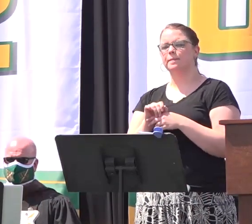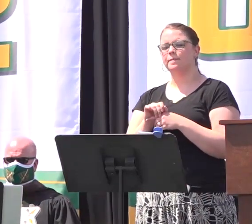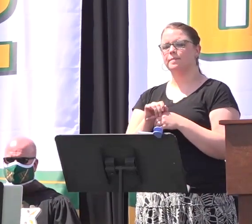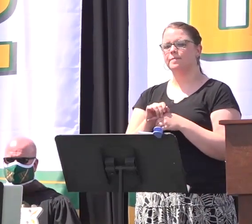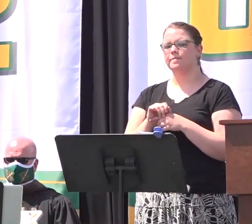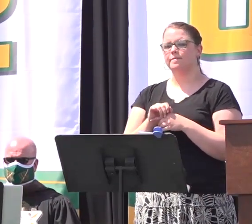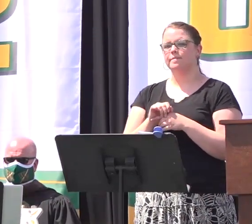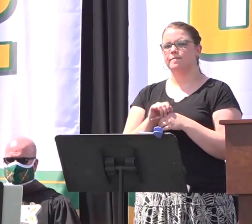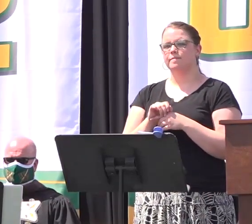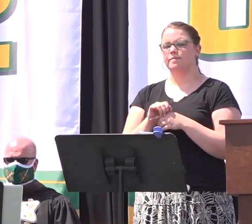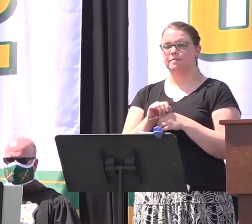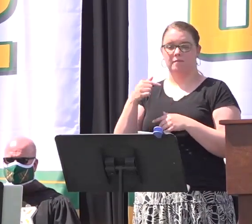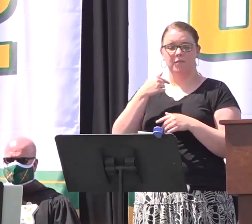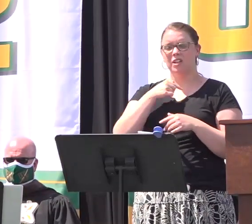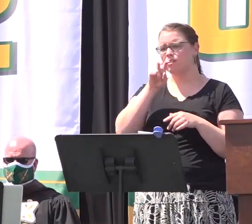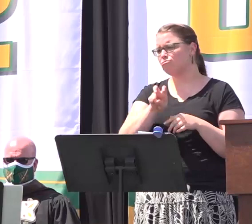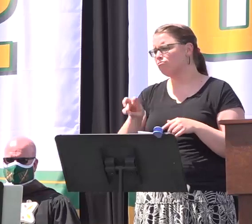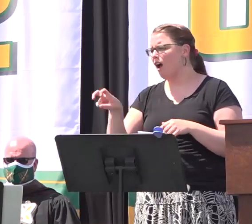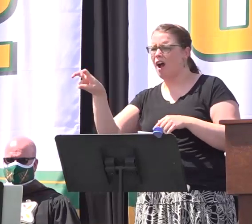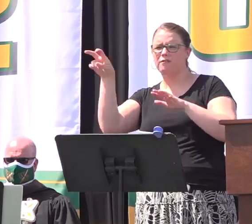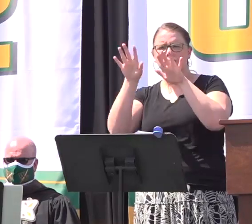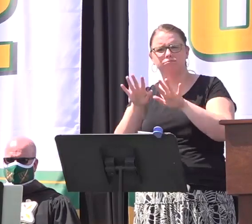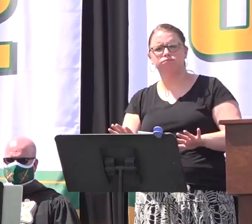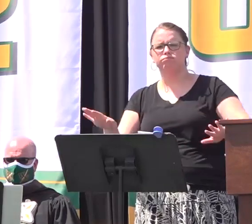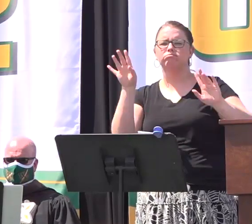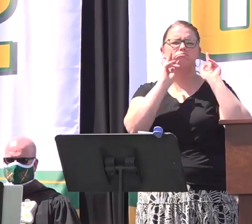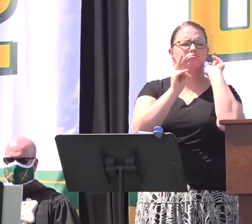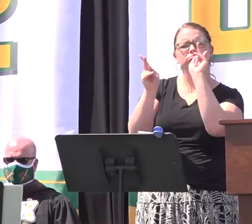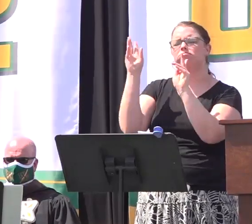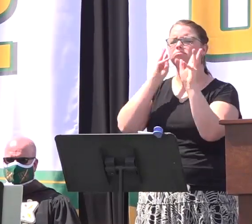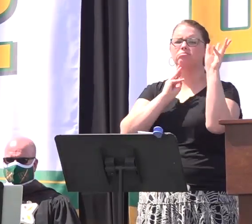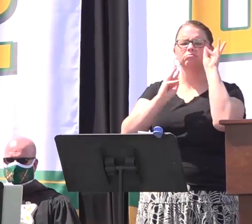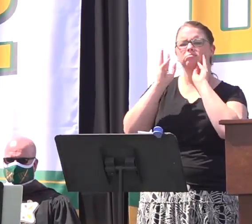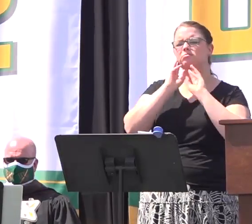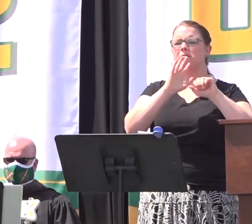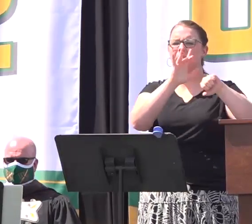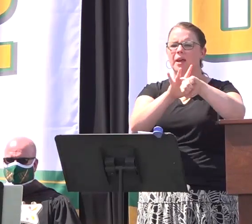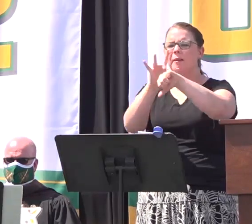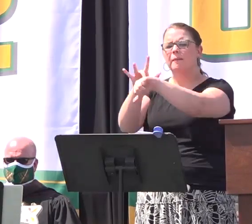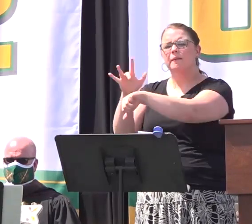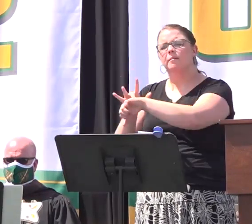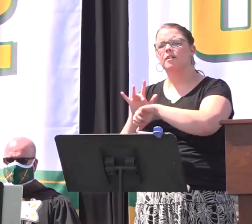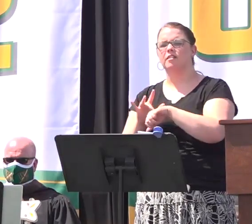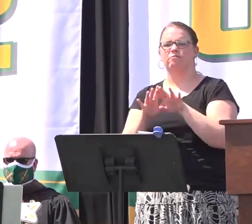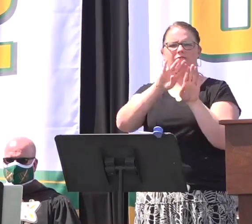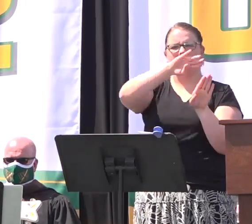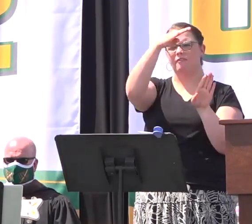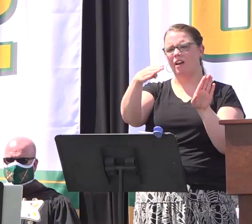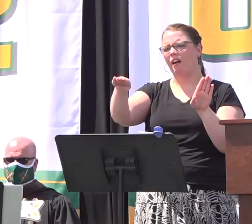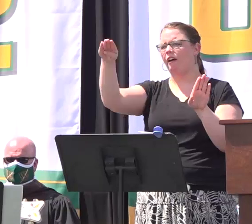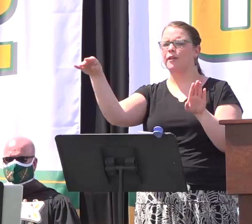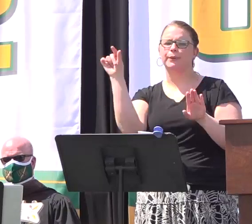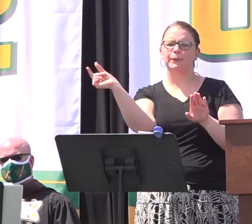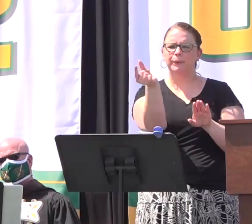Oh, have I traveled and much have I seen. Dark is the mountains, the valleys of green.